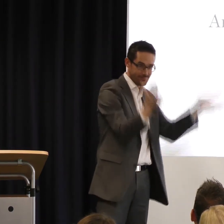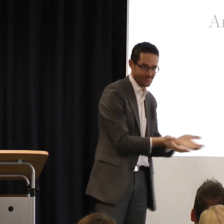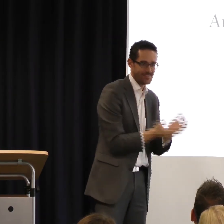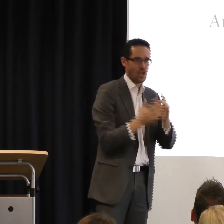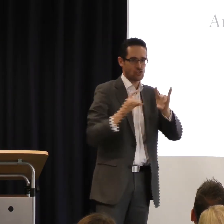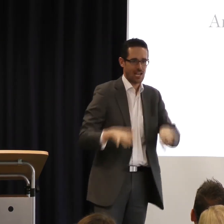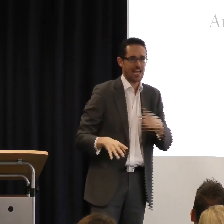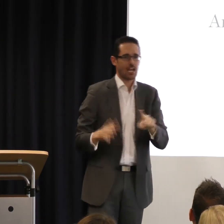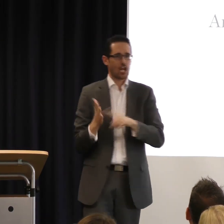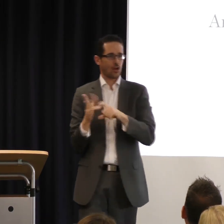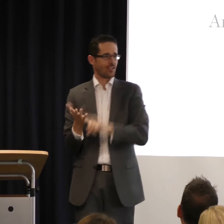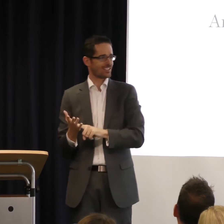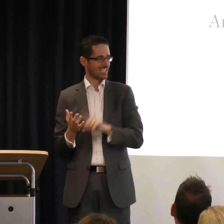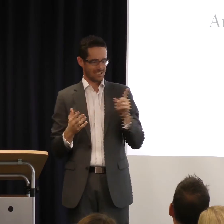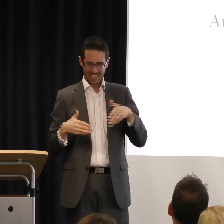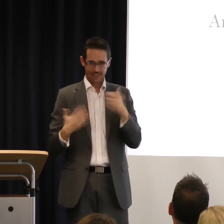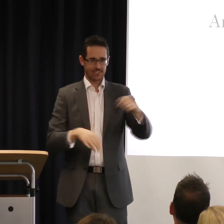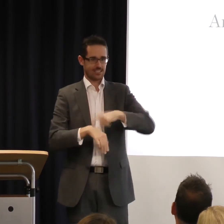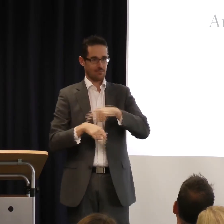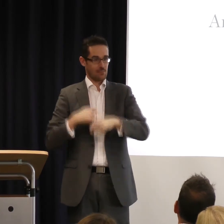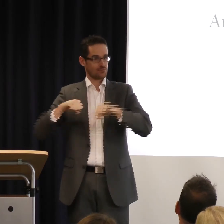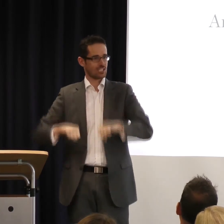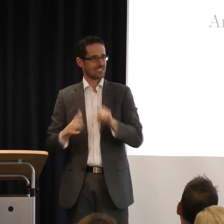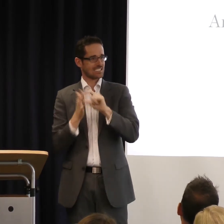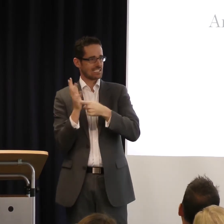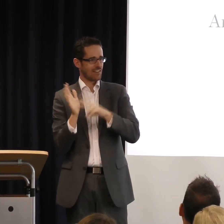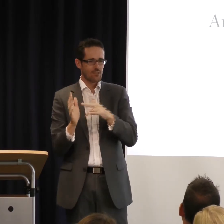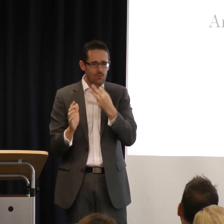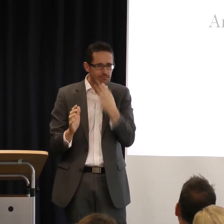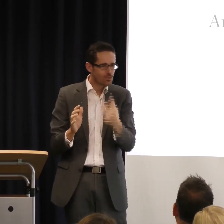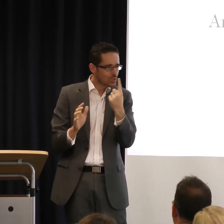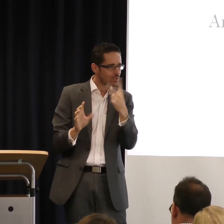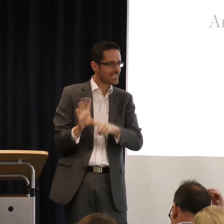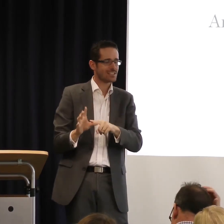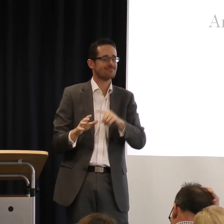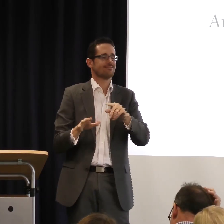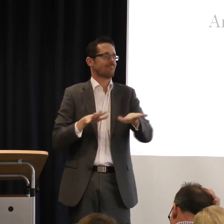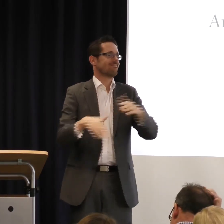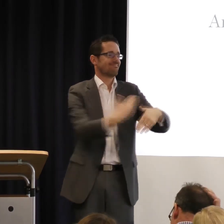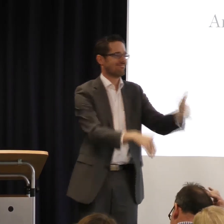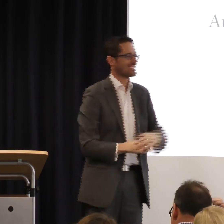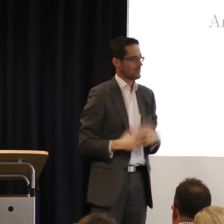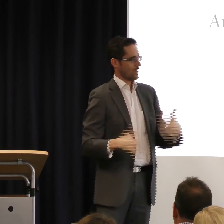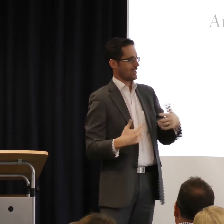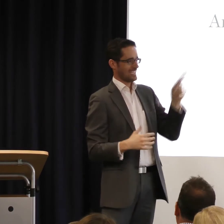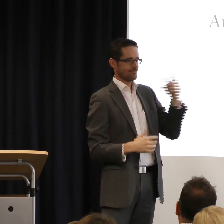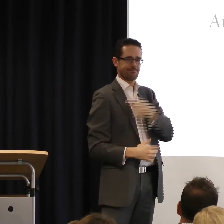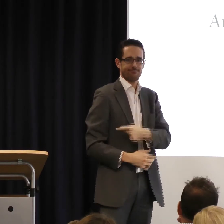full term for both the local deaf sports organisation, the national and international. So John served in that role for